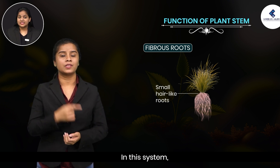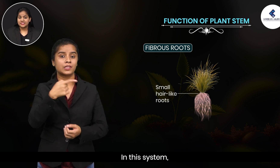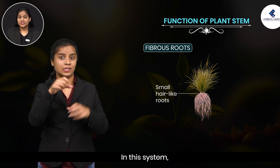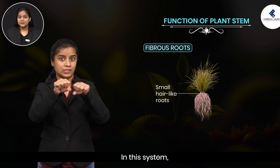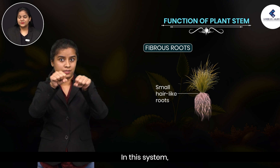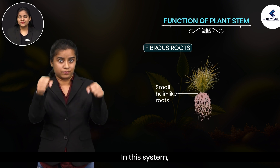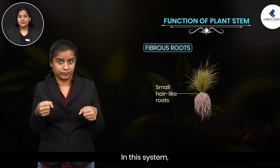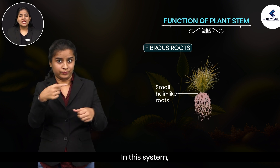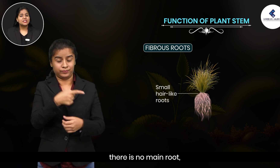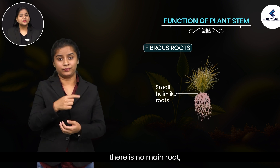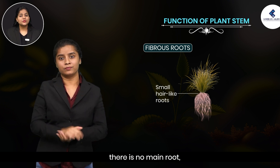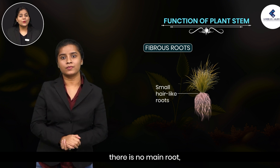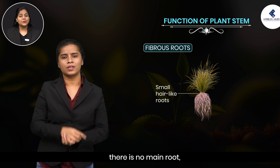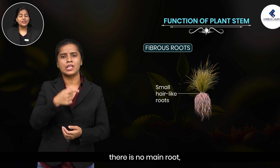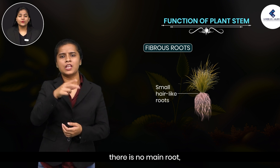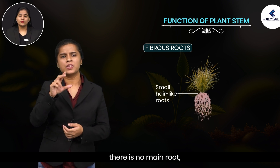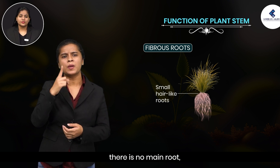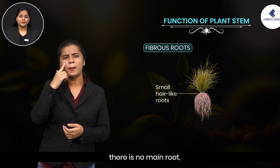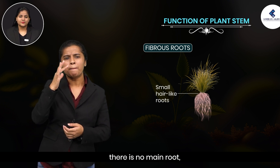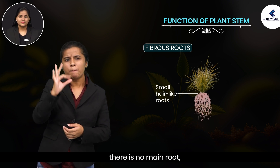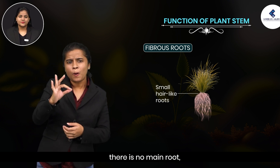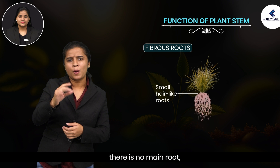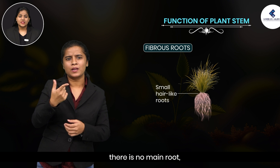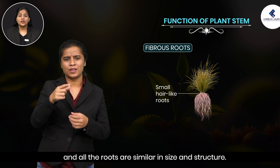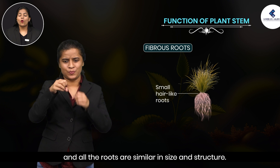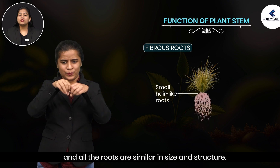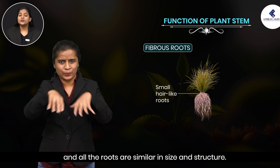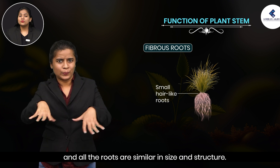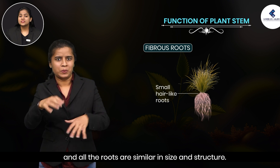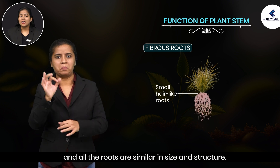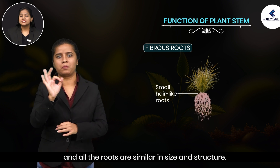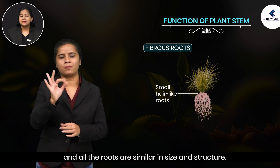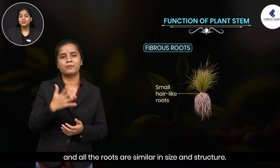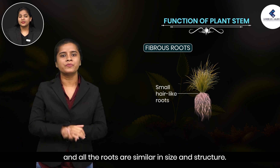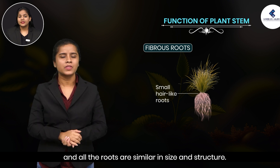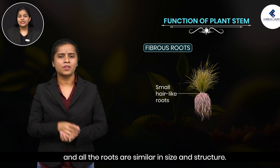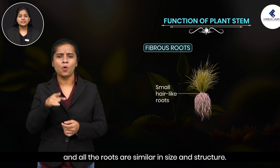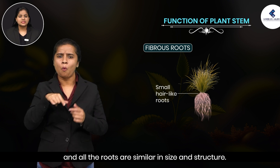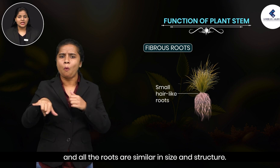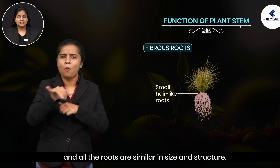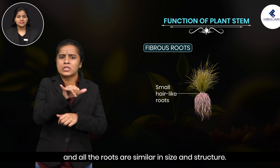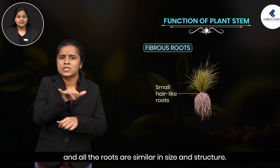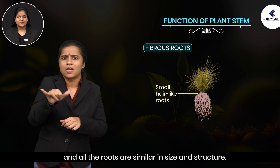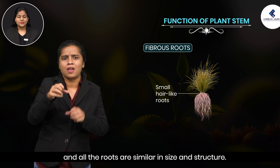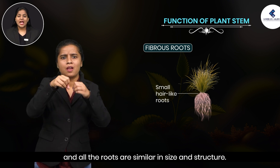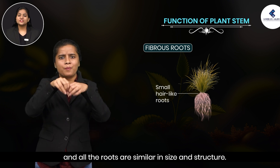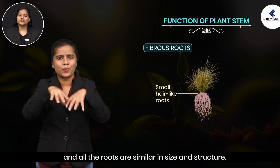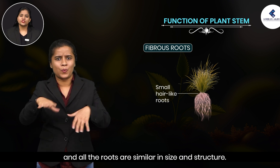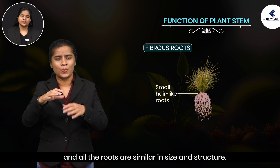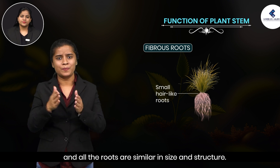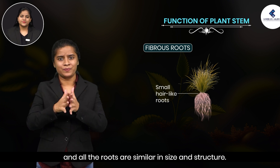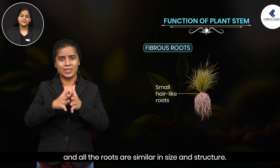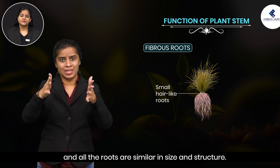In this system, there is no main root, and all the roots are similar in size